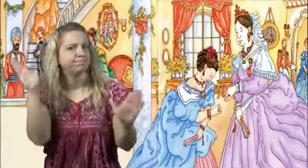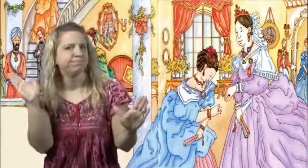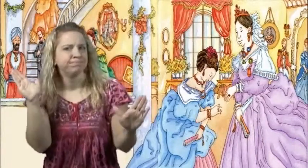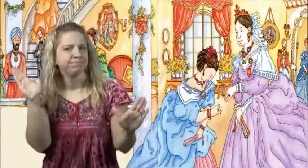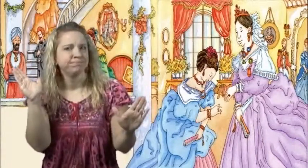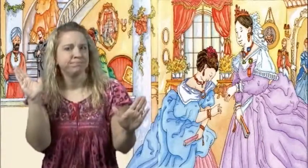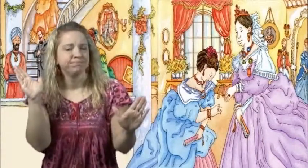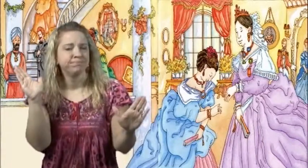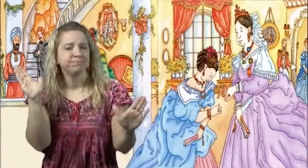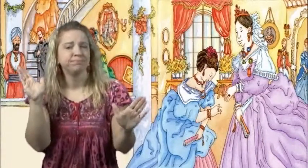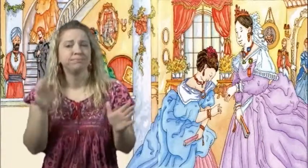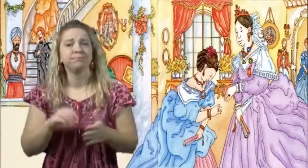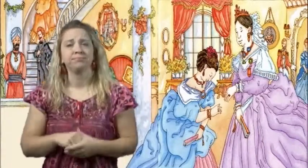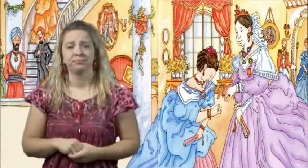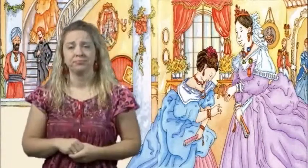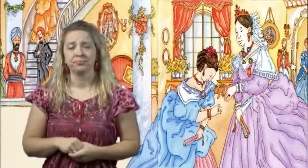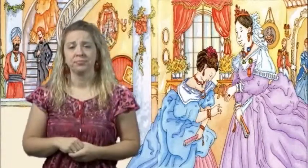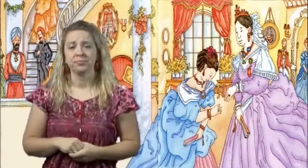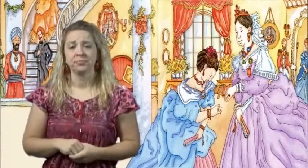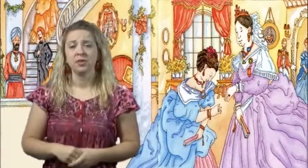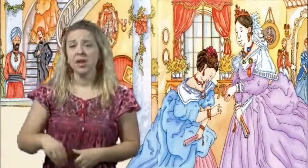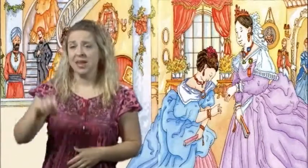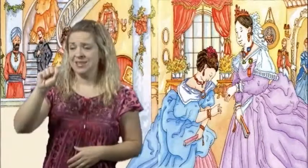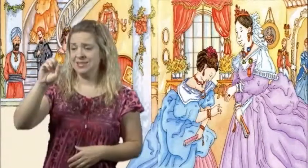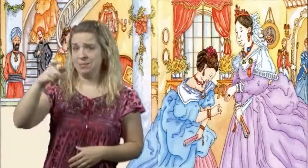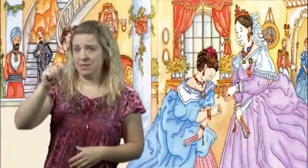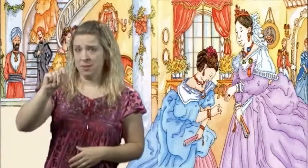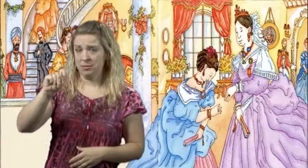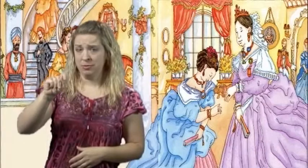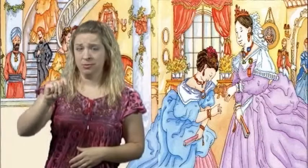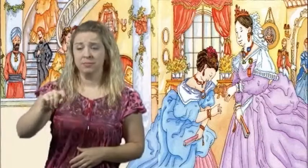But she didn't know what this service would be.